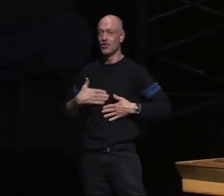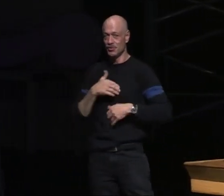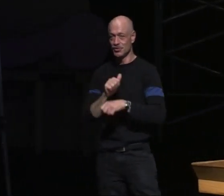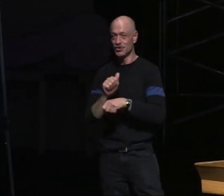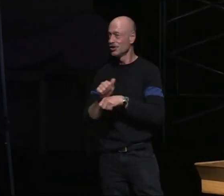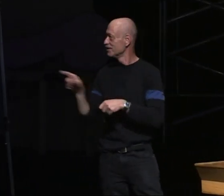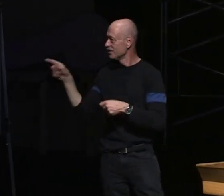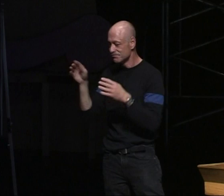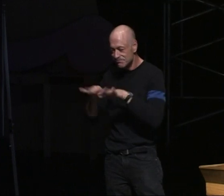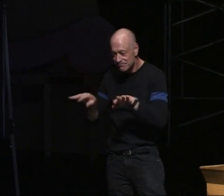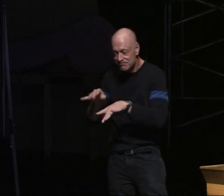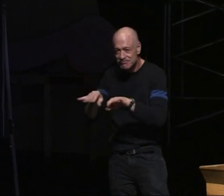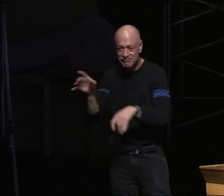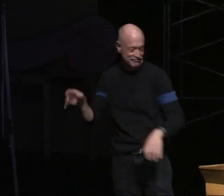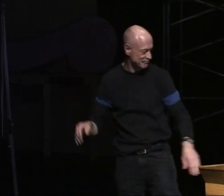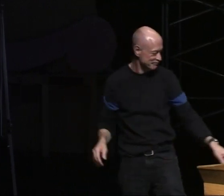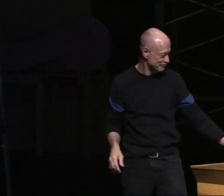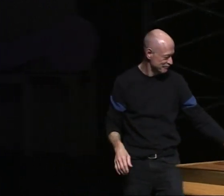and the different